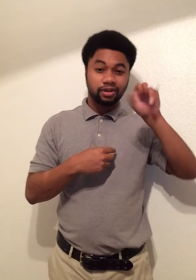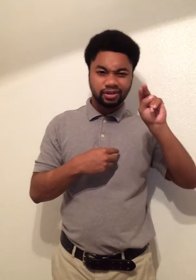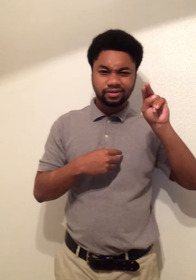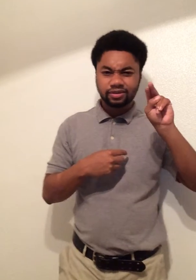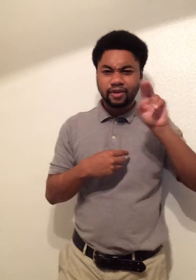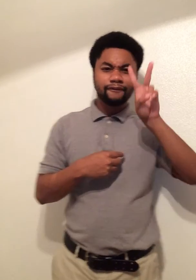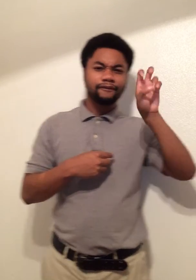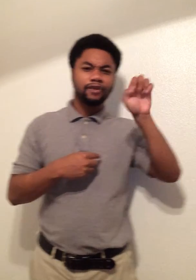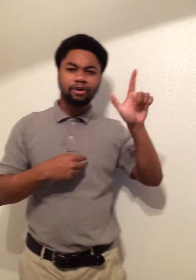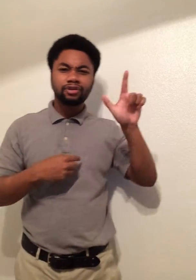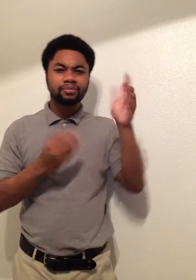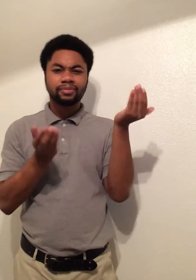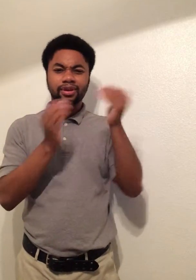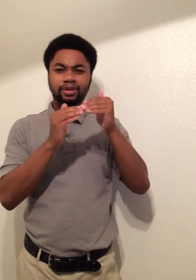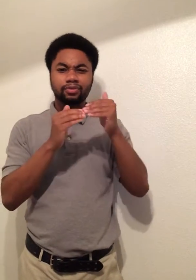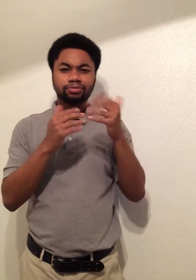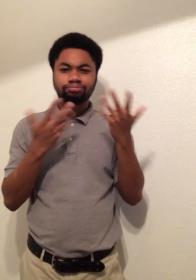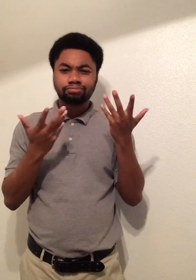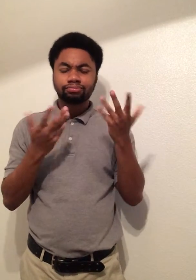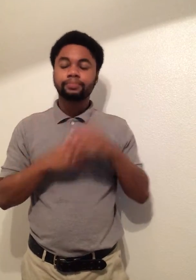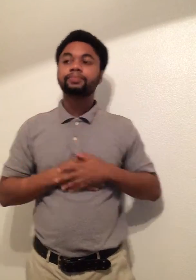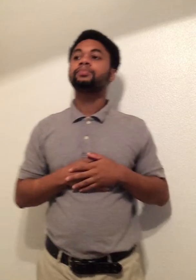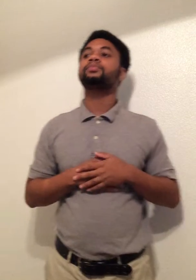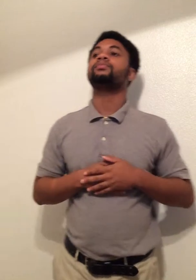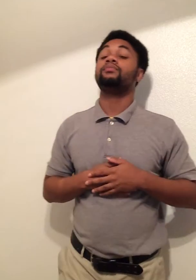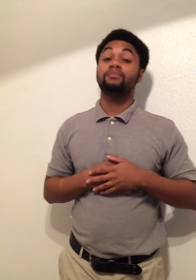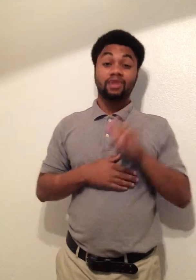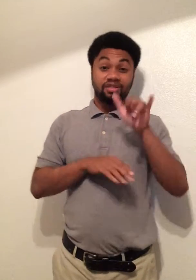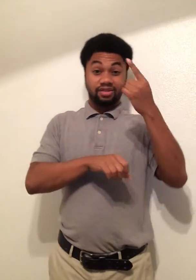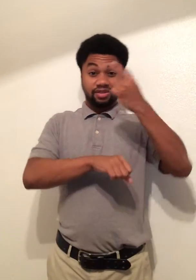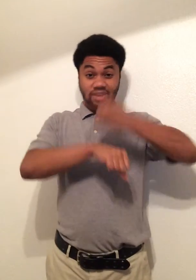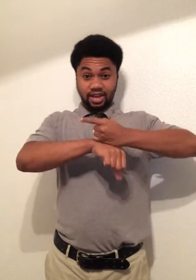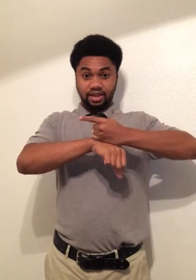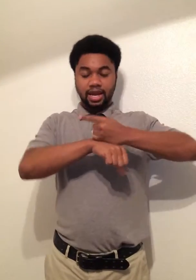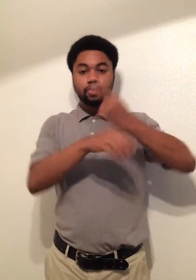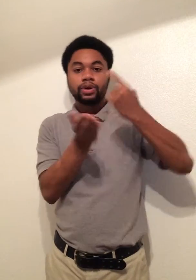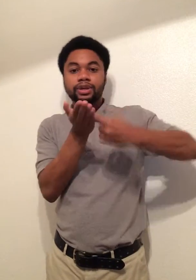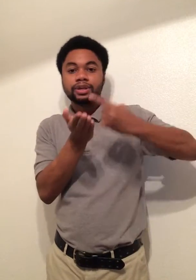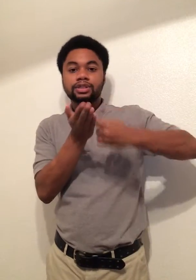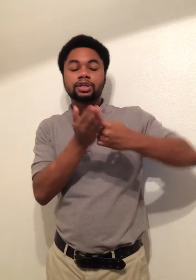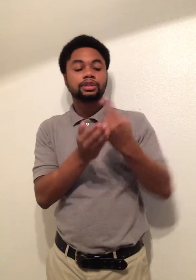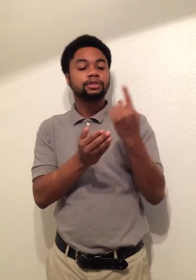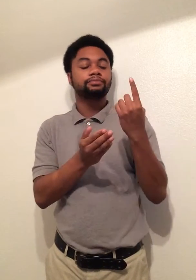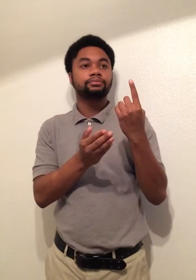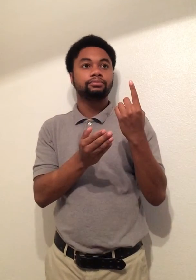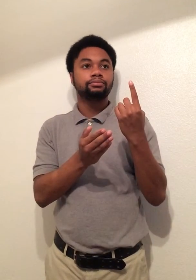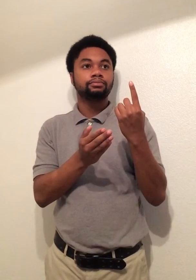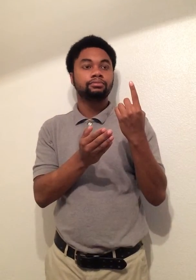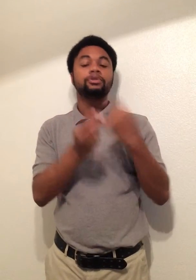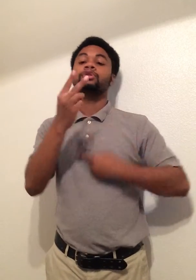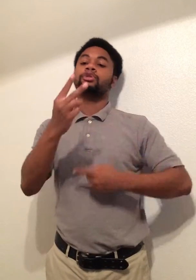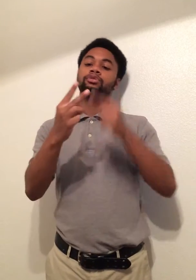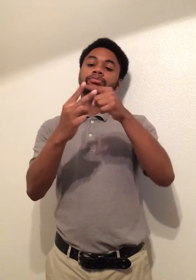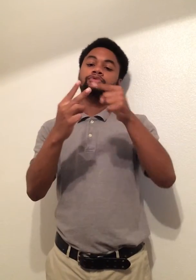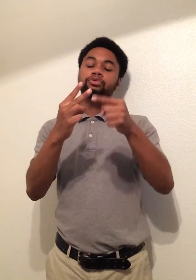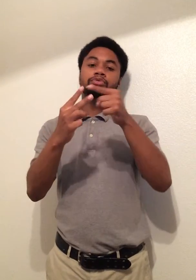prism. The day we went over that sheet, we talked about 2 different ways we could find the volume. What did